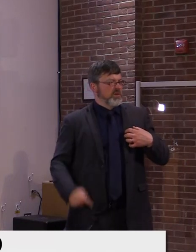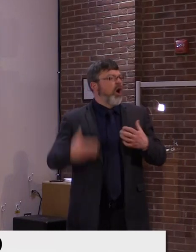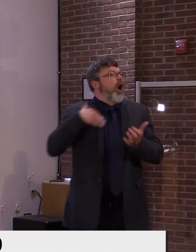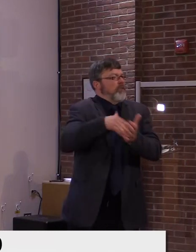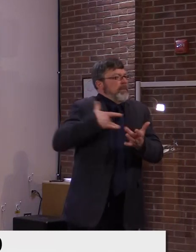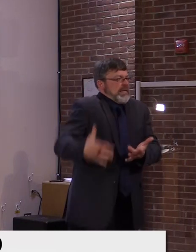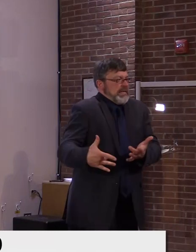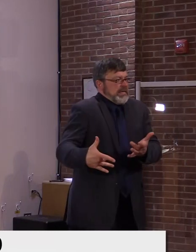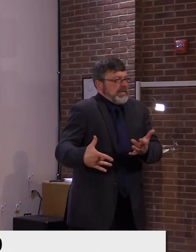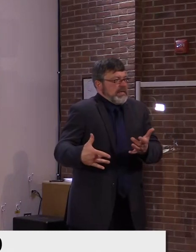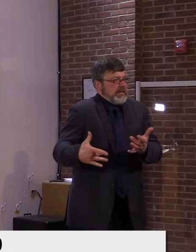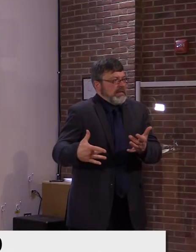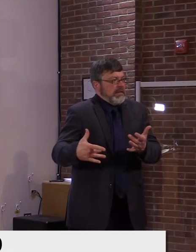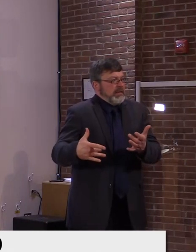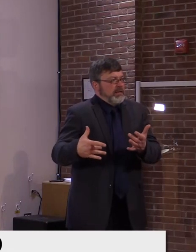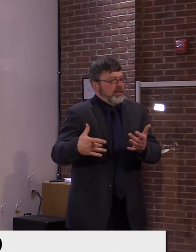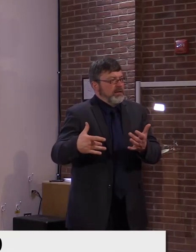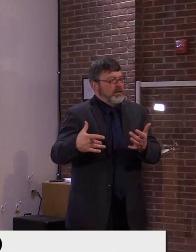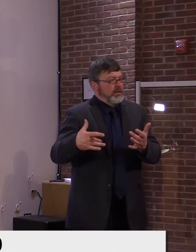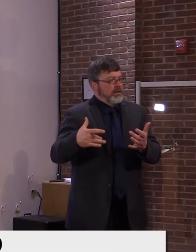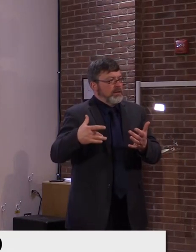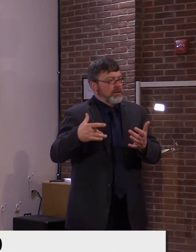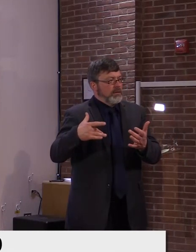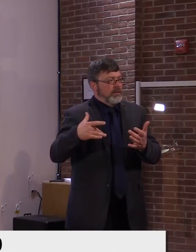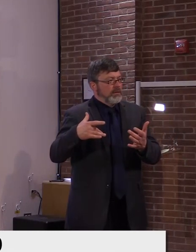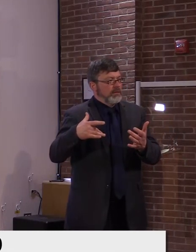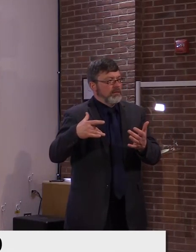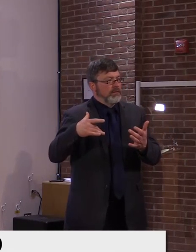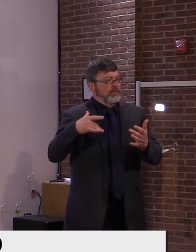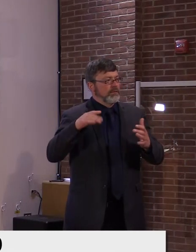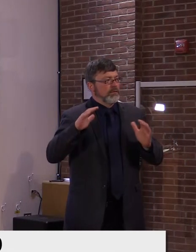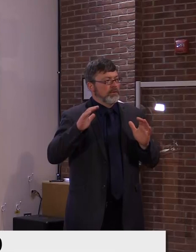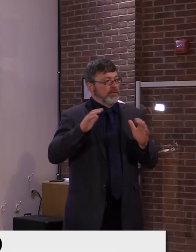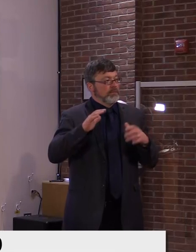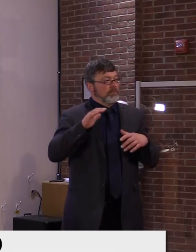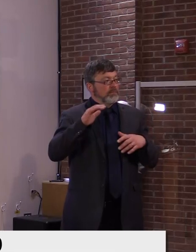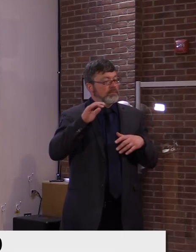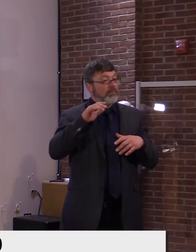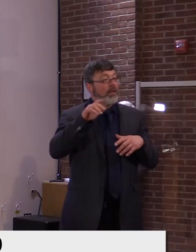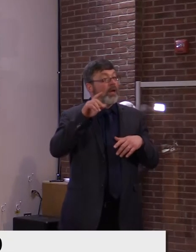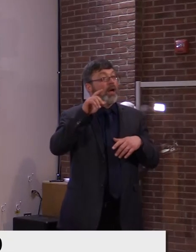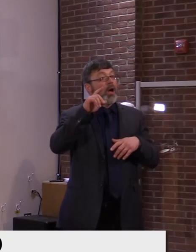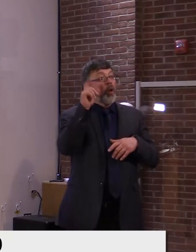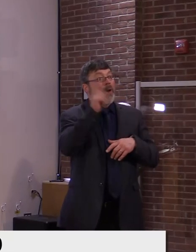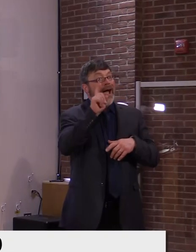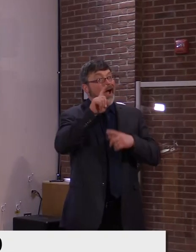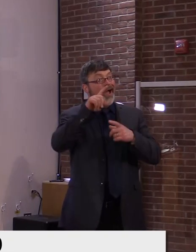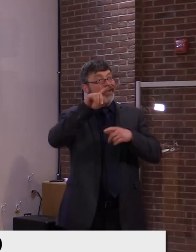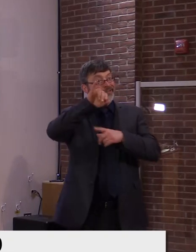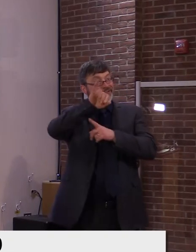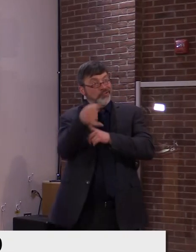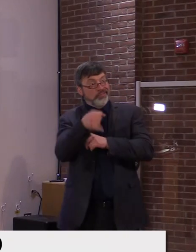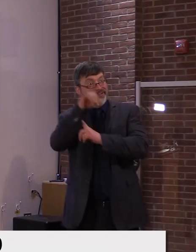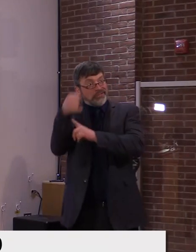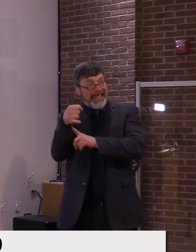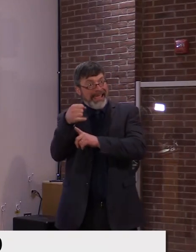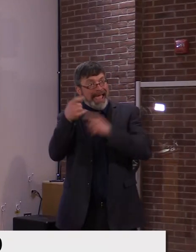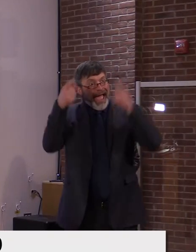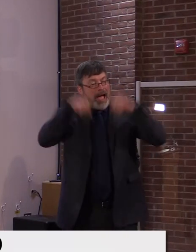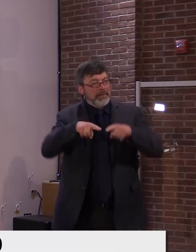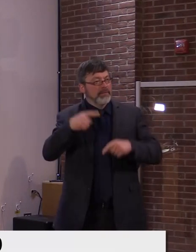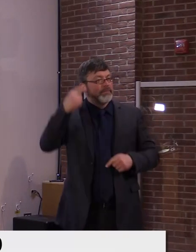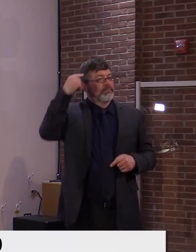central venous sinus thrombosis, which would provide for a severe headache, or they may involve the